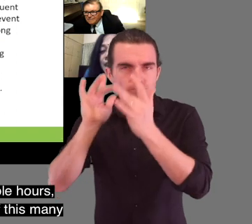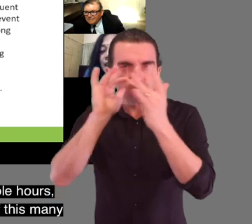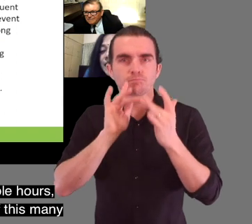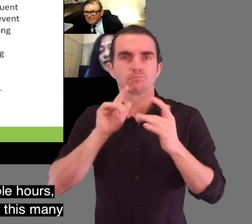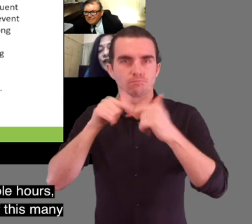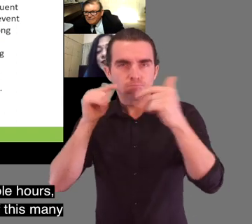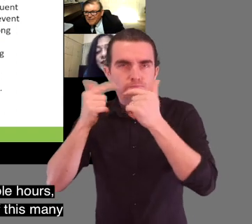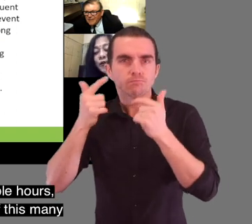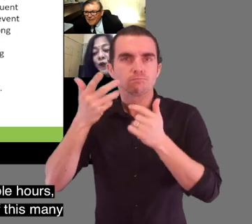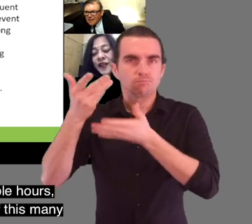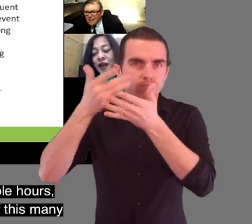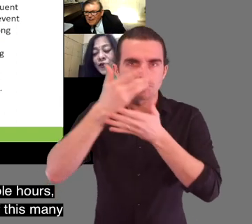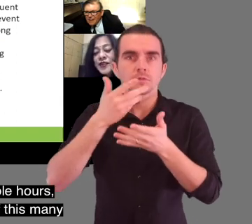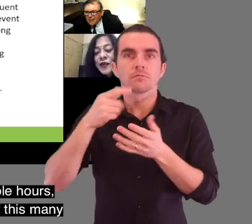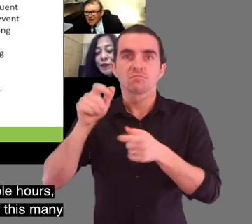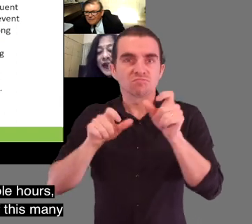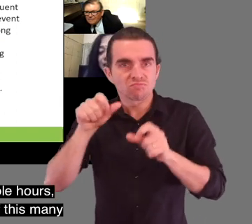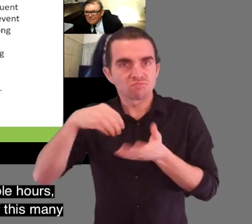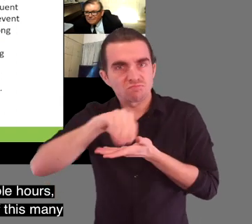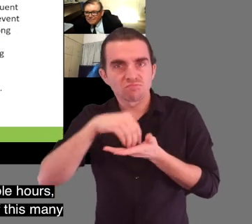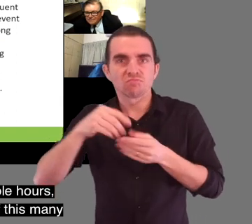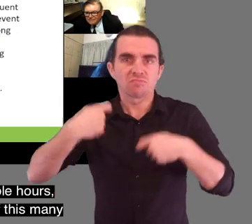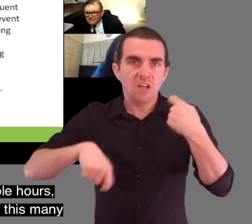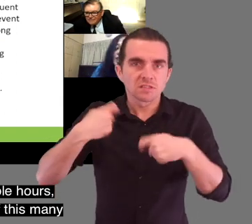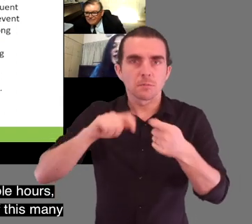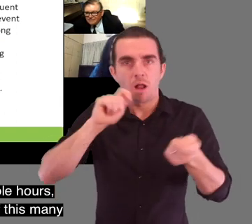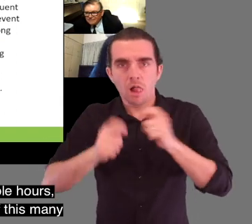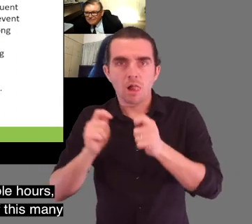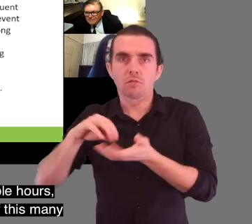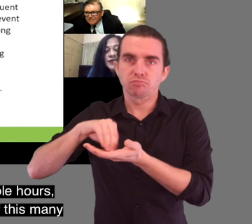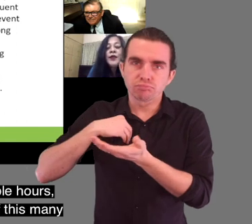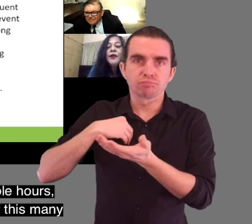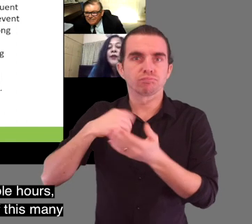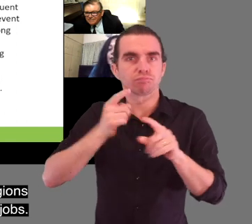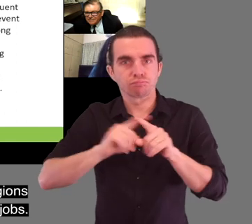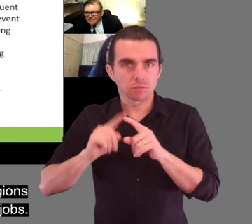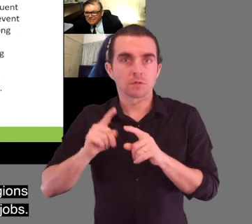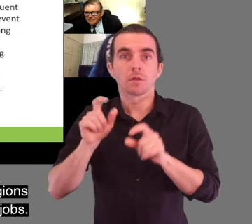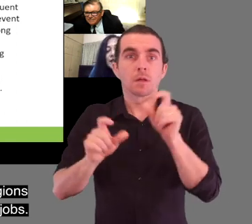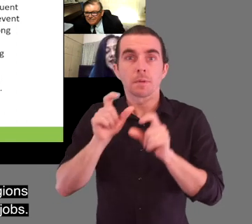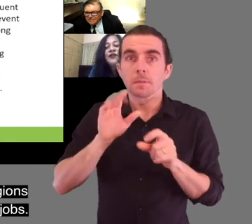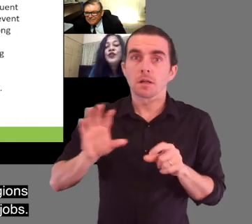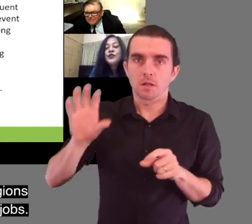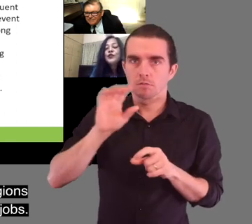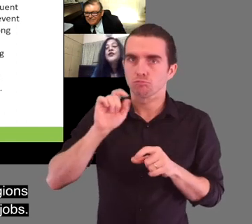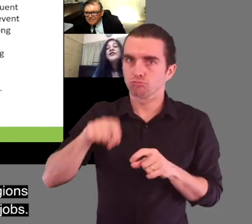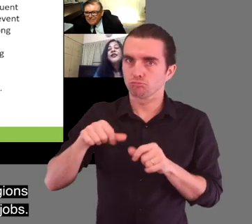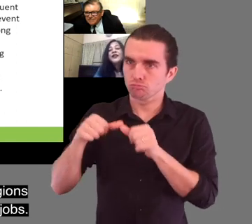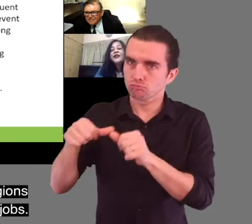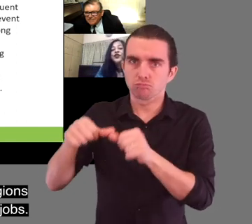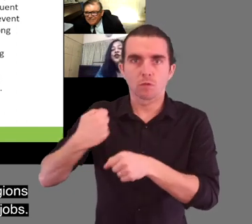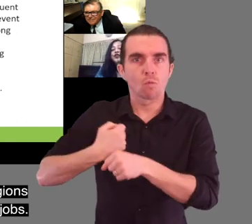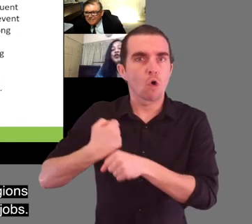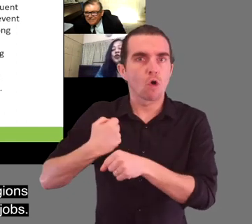Telework, flexible working hours, paid leave. And as a result of this, many people in these regions could sustain